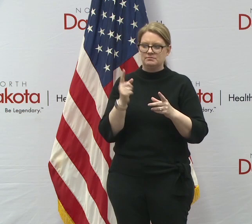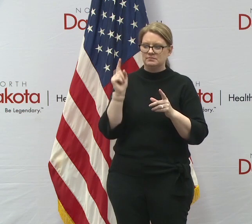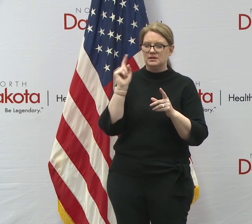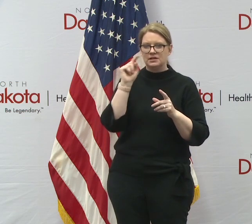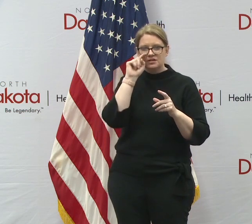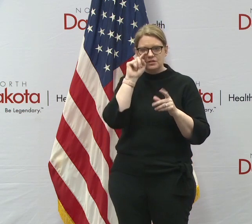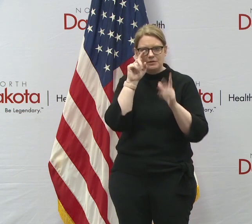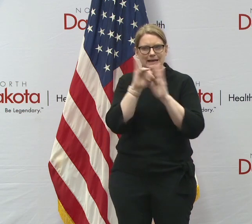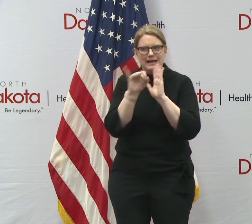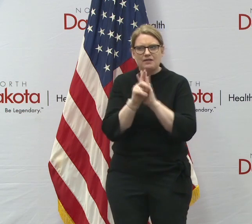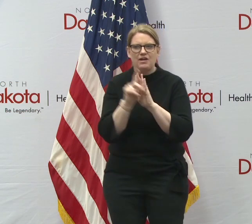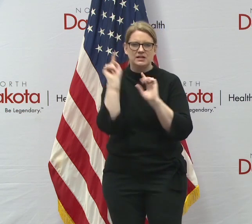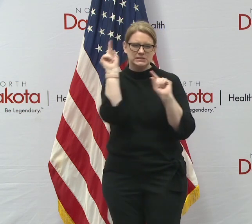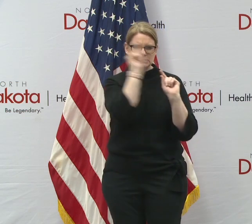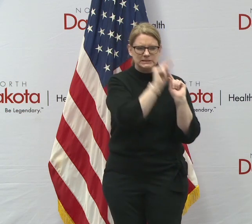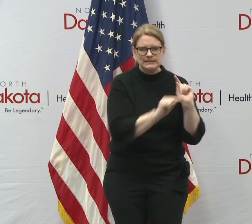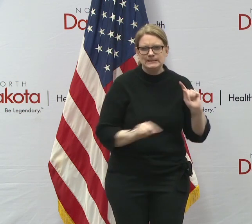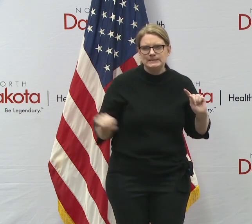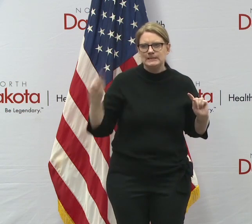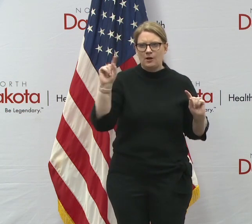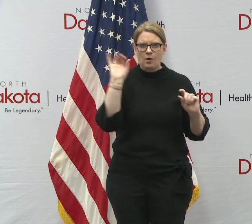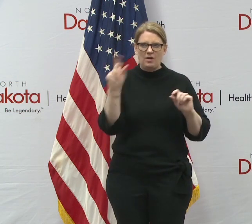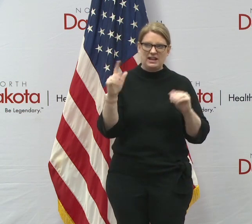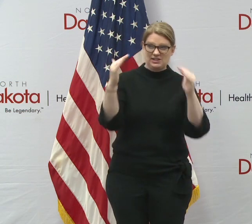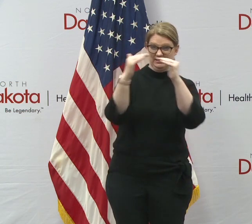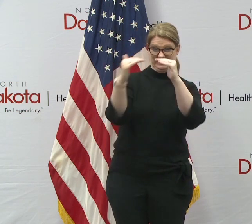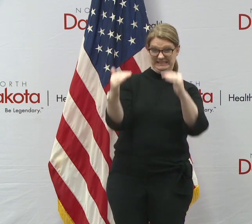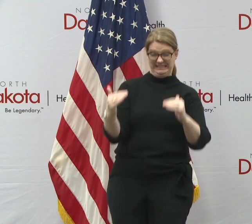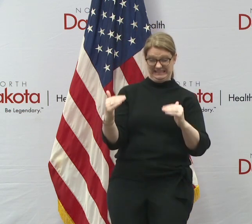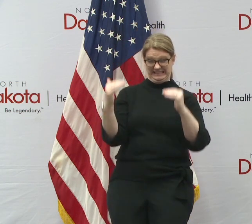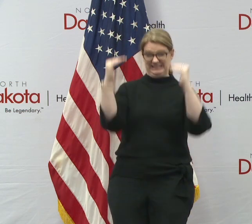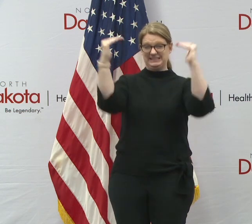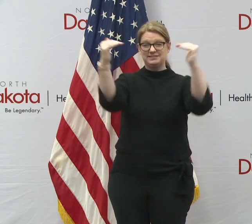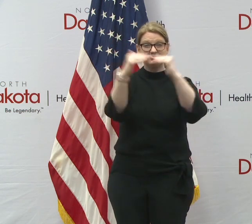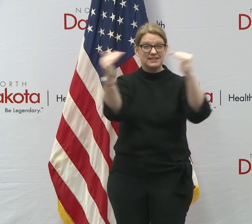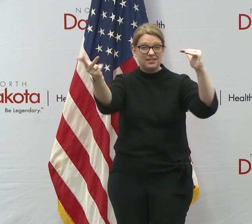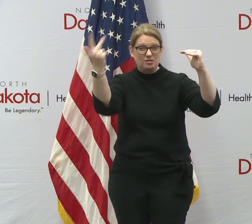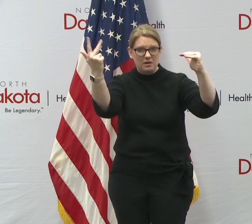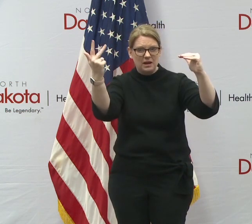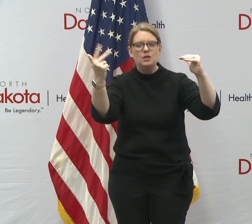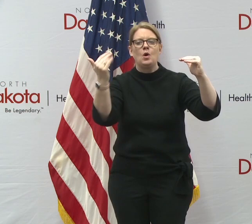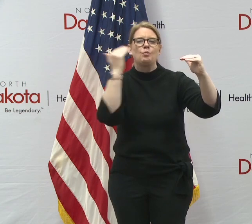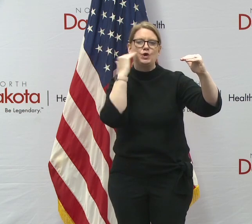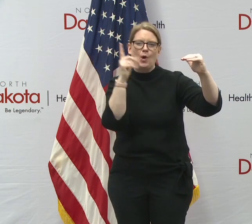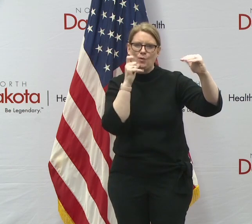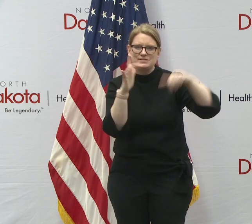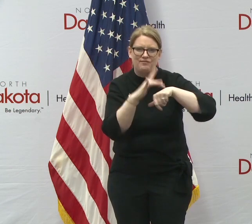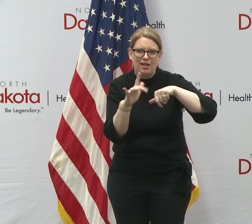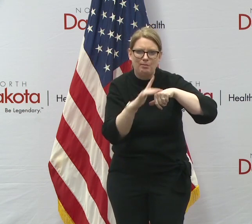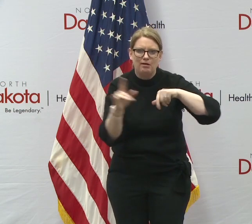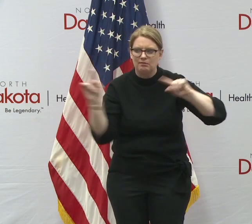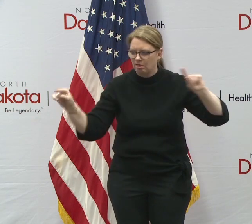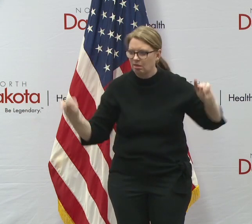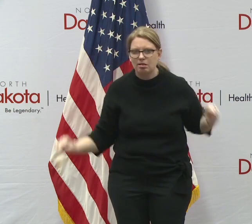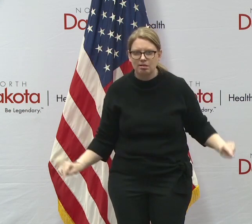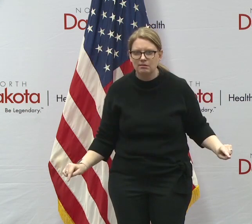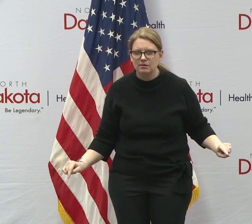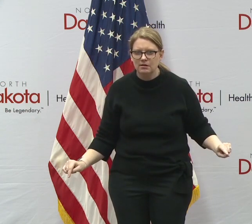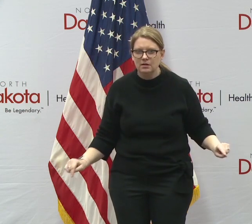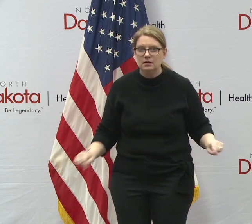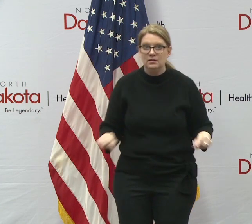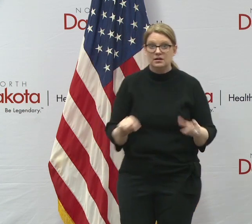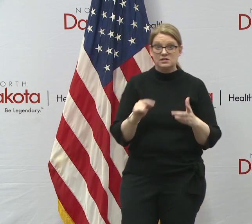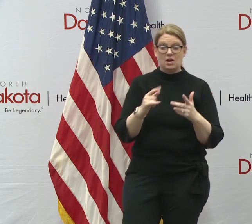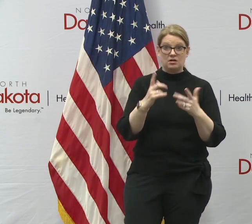just all really excellent resource planning that we're doing, and it's necessary because we can't just go out and build beds and then not make sure that we've